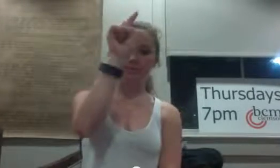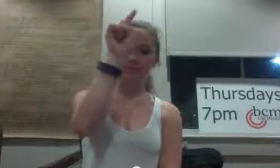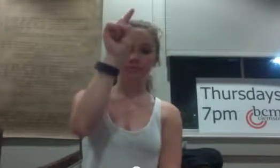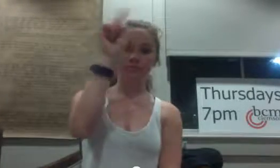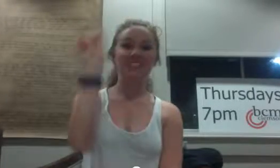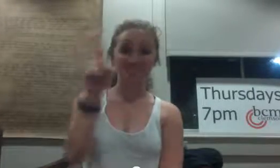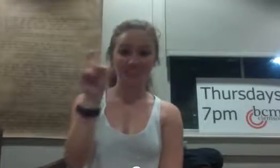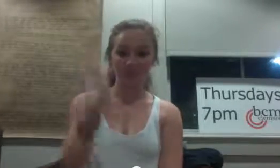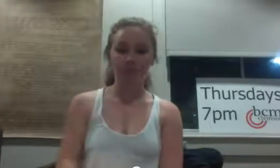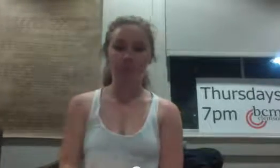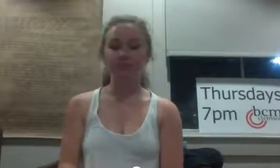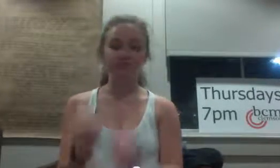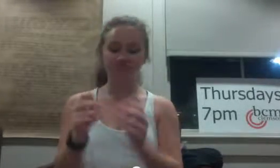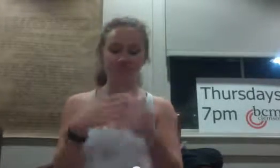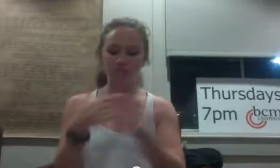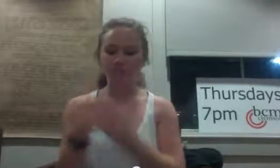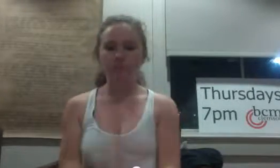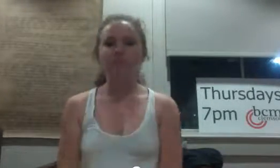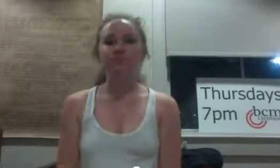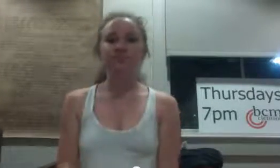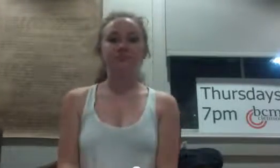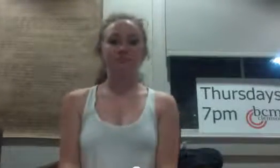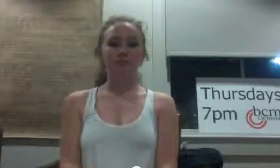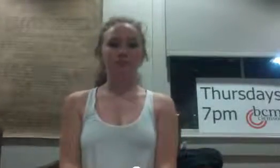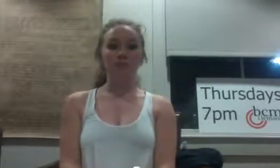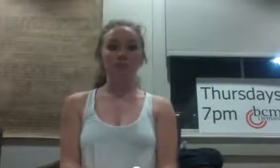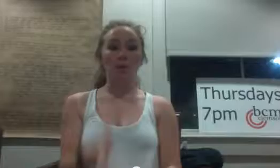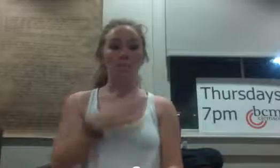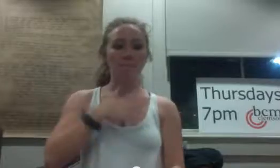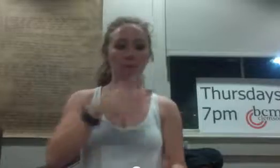and 2 dots. I need that. Anyway.